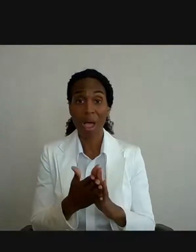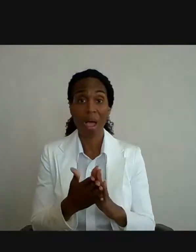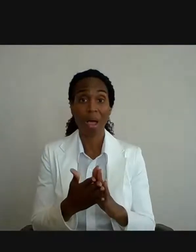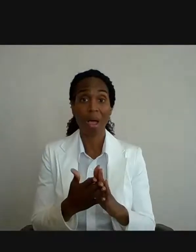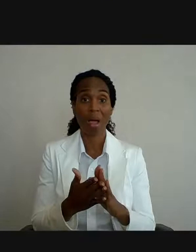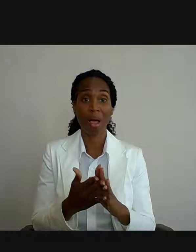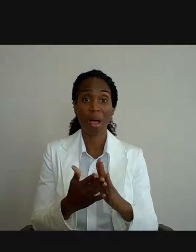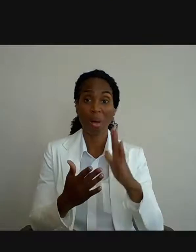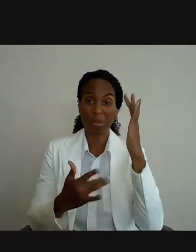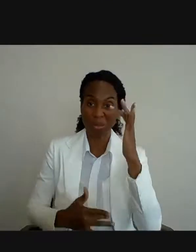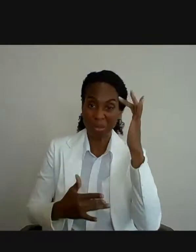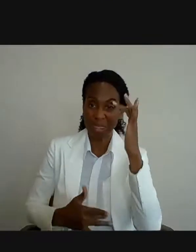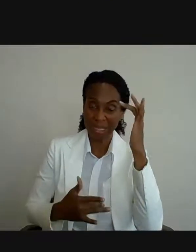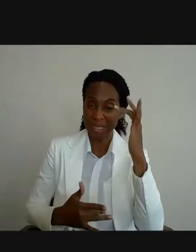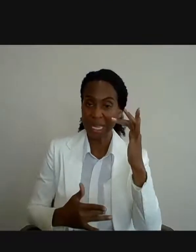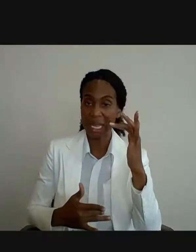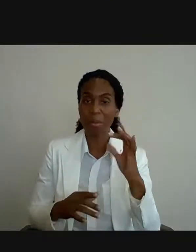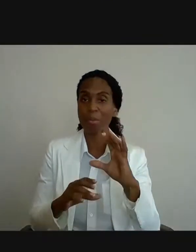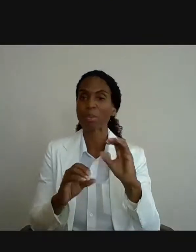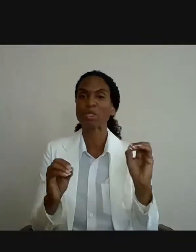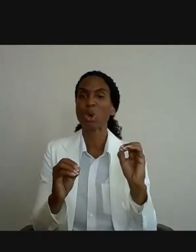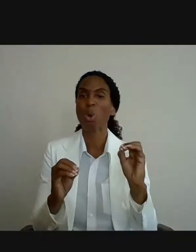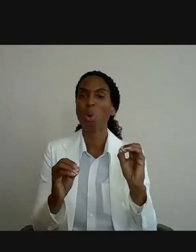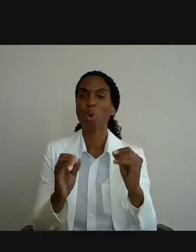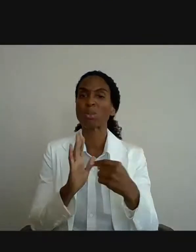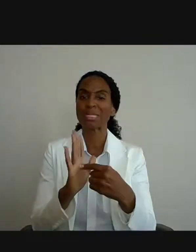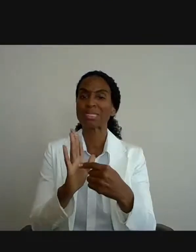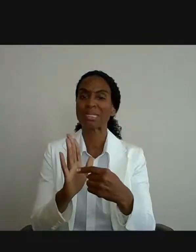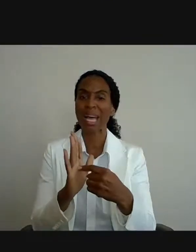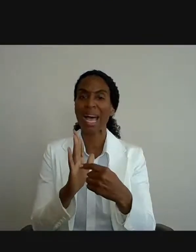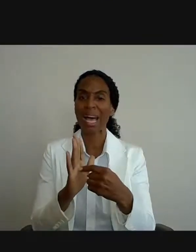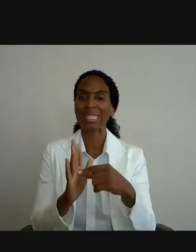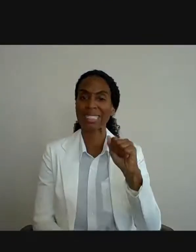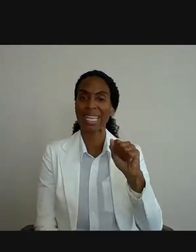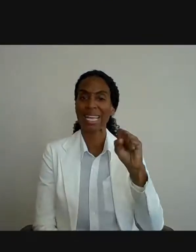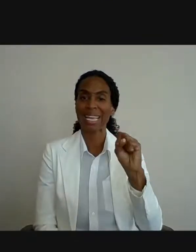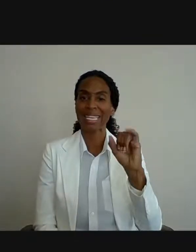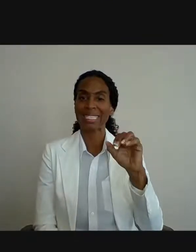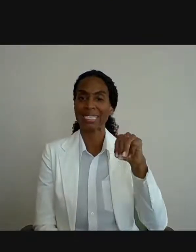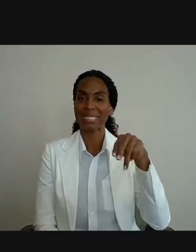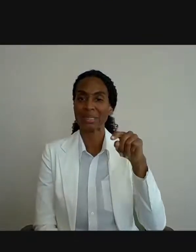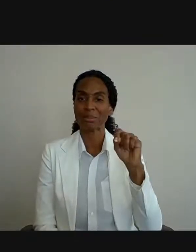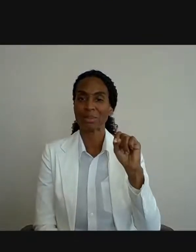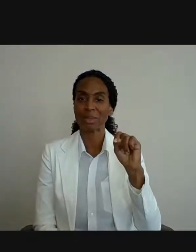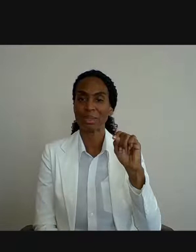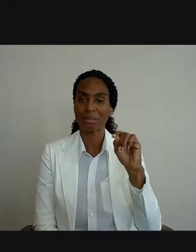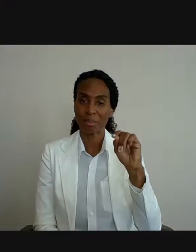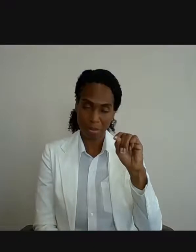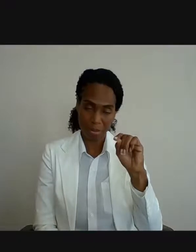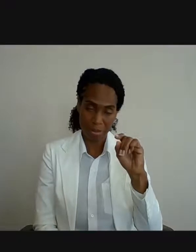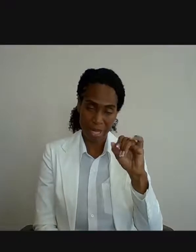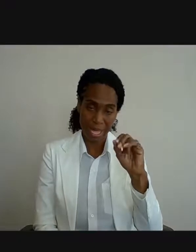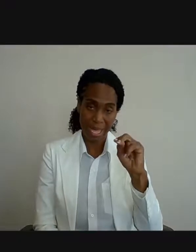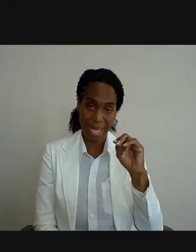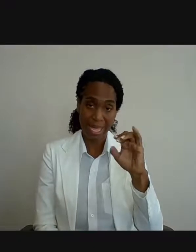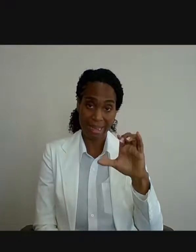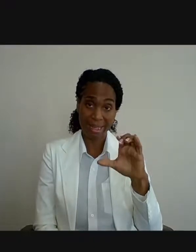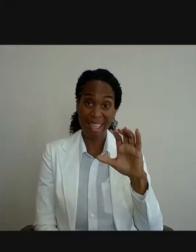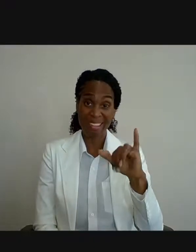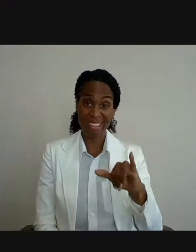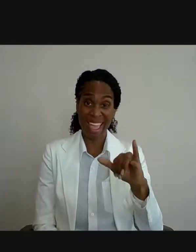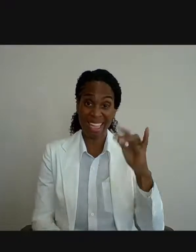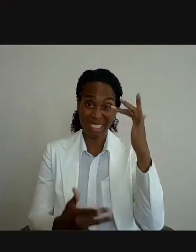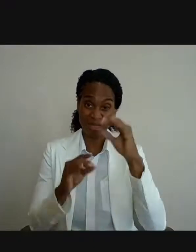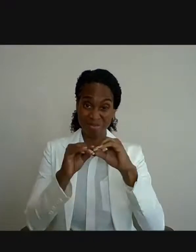be asymptomatic, have no symptoms, and unknowingly be able to spread that infection to not only other kids